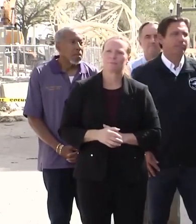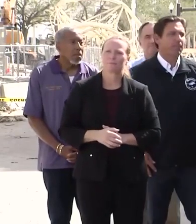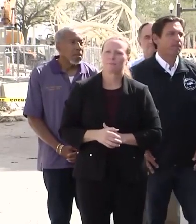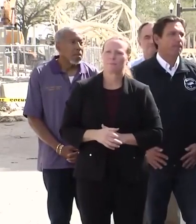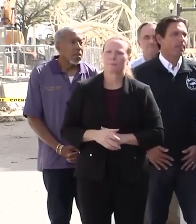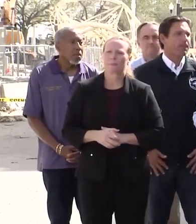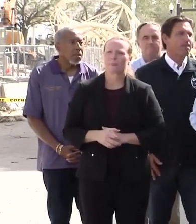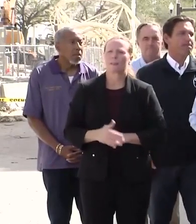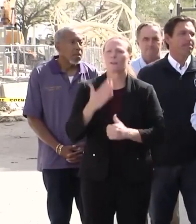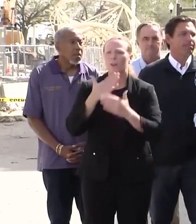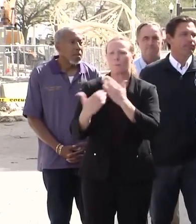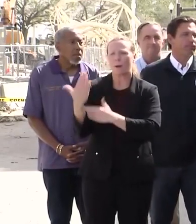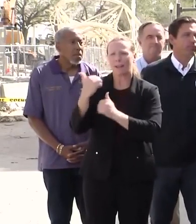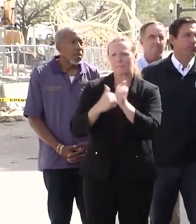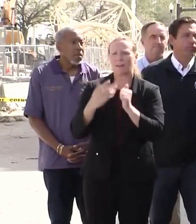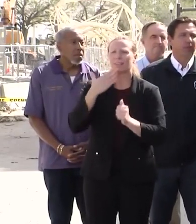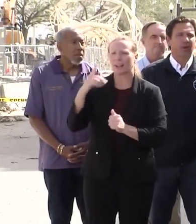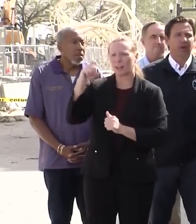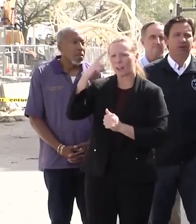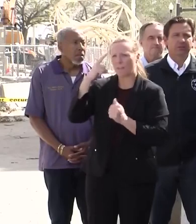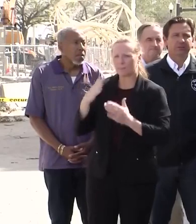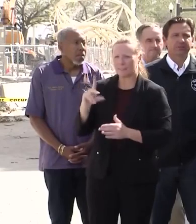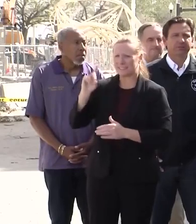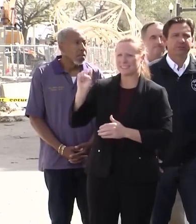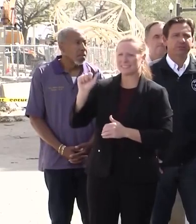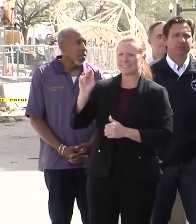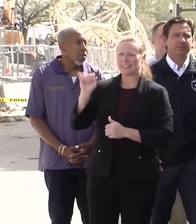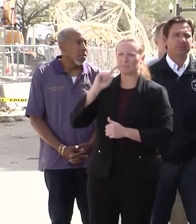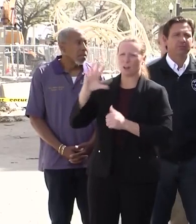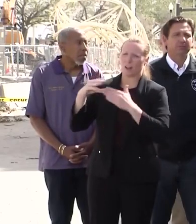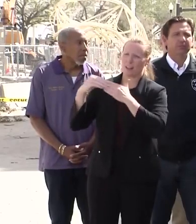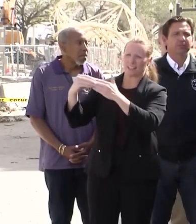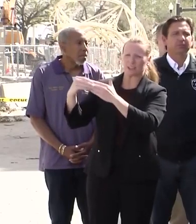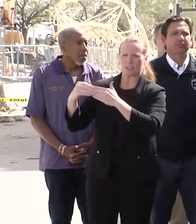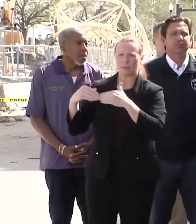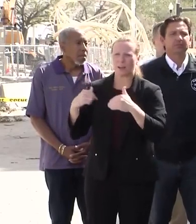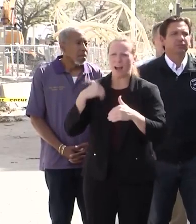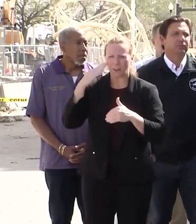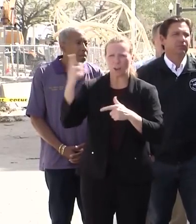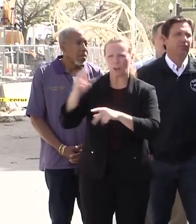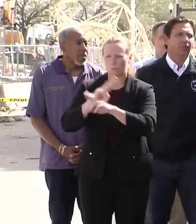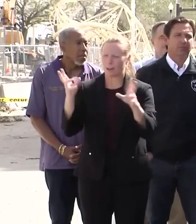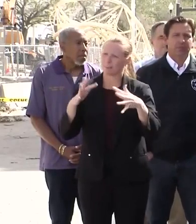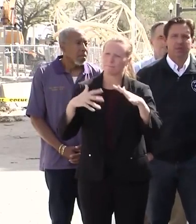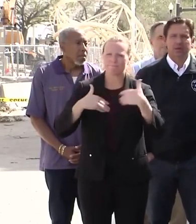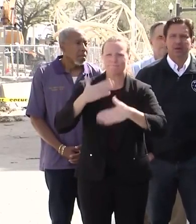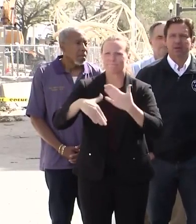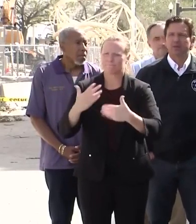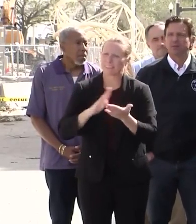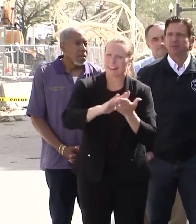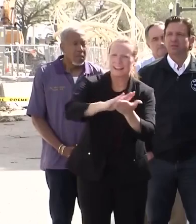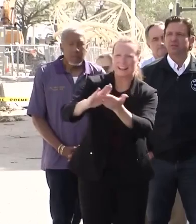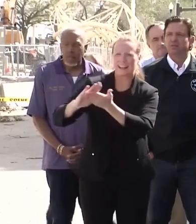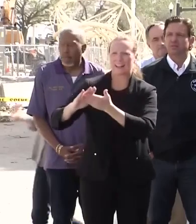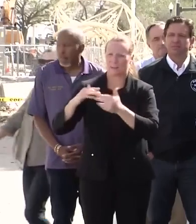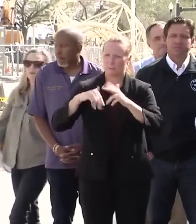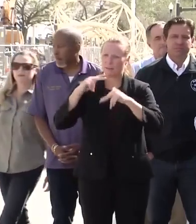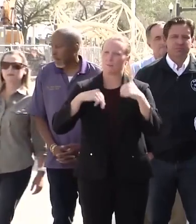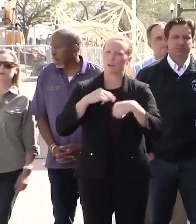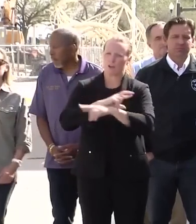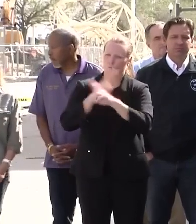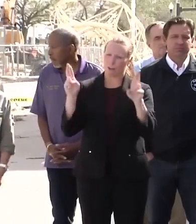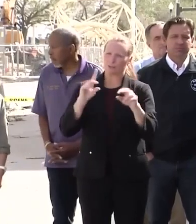Good morning, everyone. Thank you, Governor DeSantis, for your continued leadership. I know you're ready to get moving on the cleanup of Milton, and we're ready to do that for